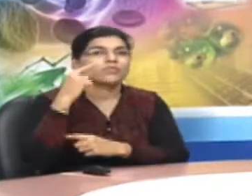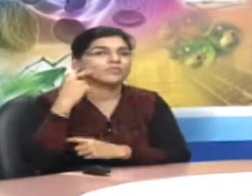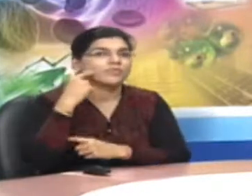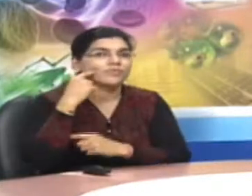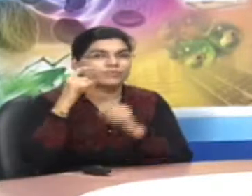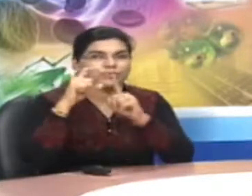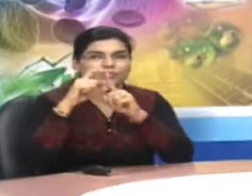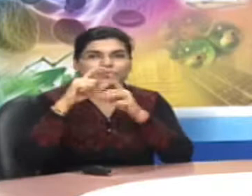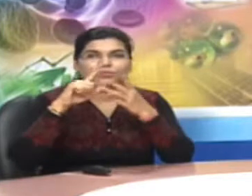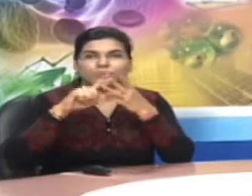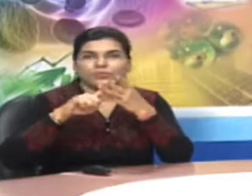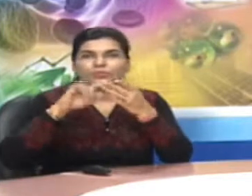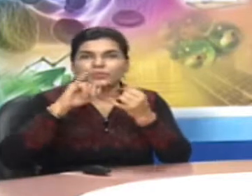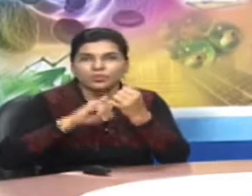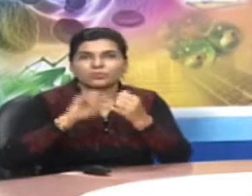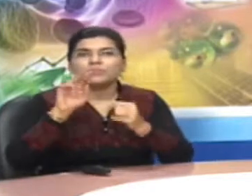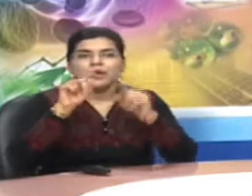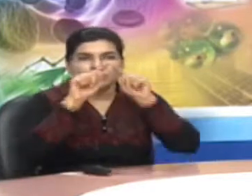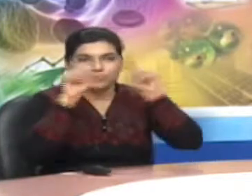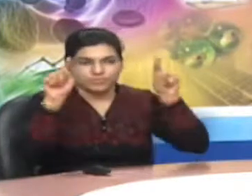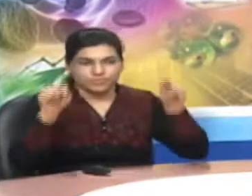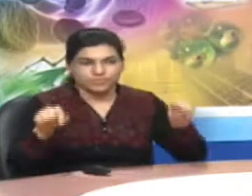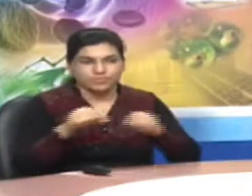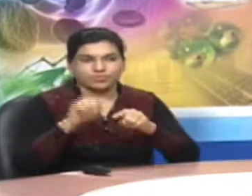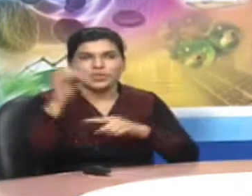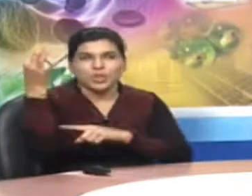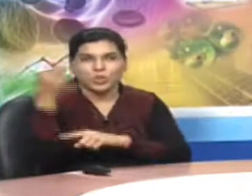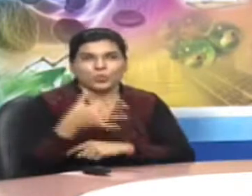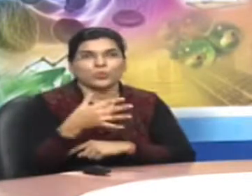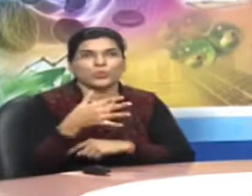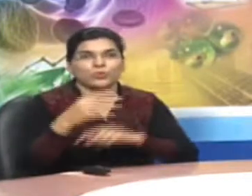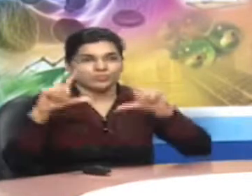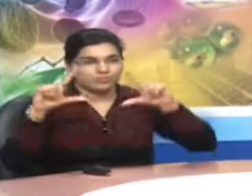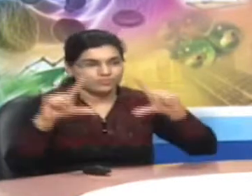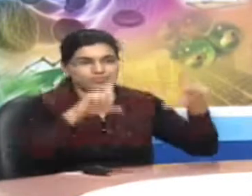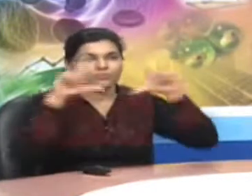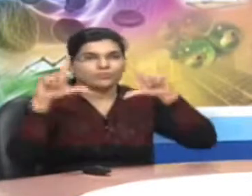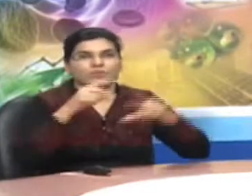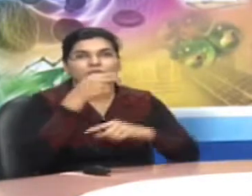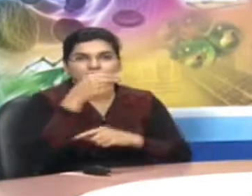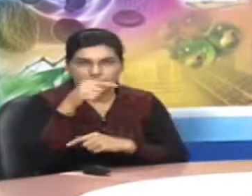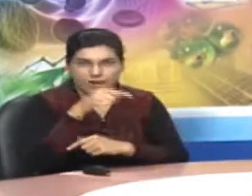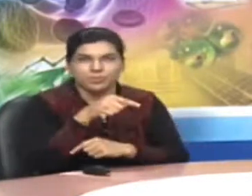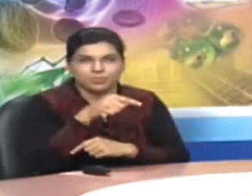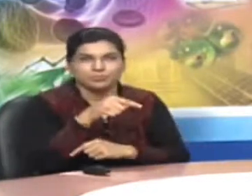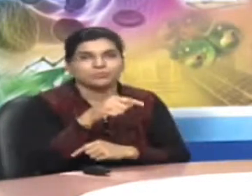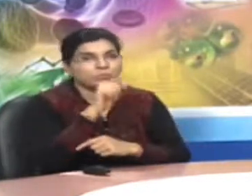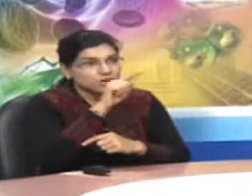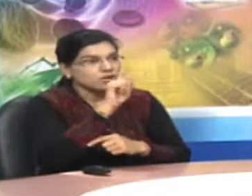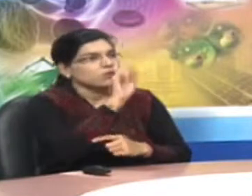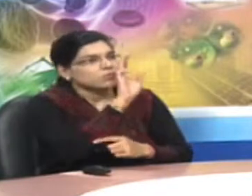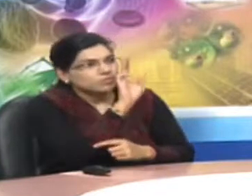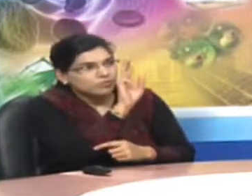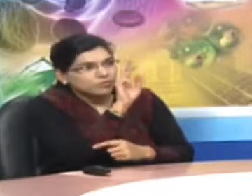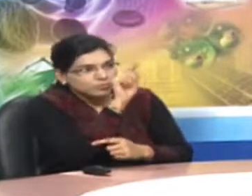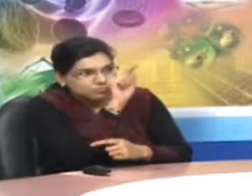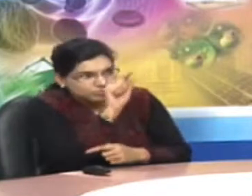and by there you can click in between two slides and add a new